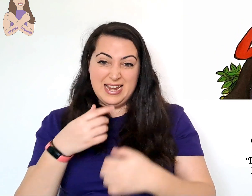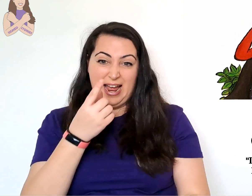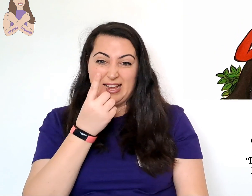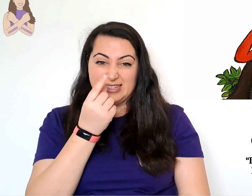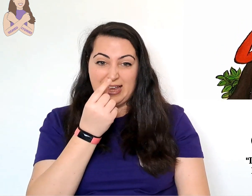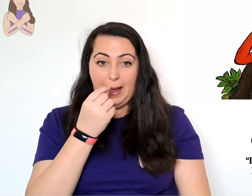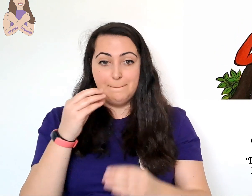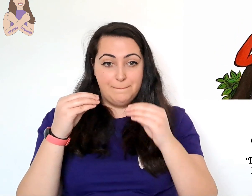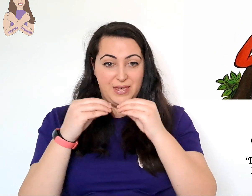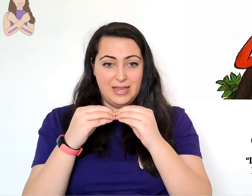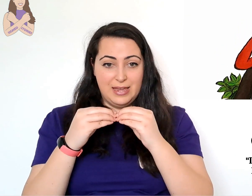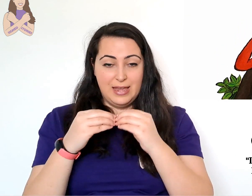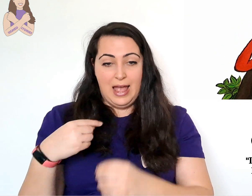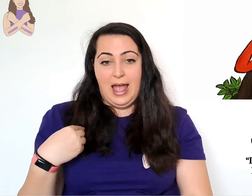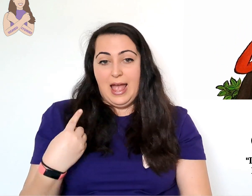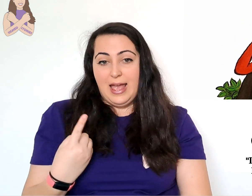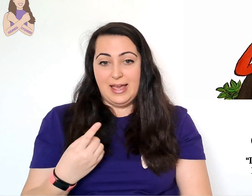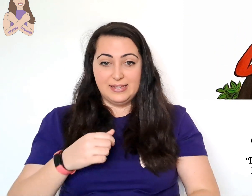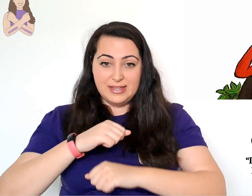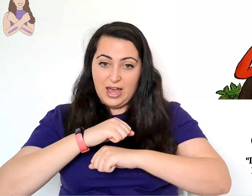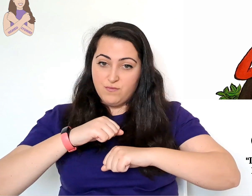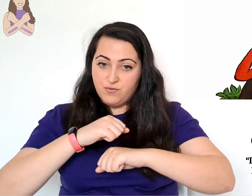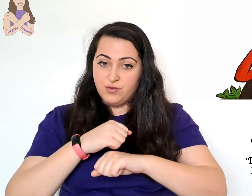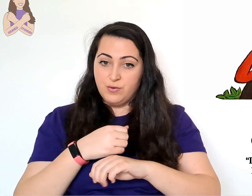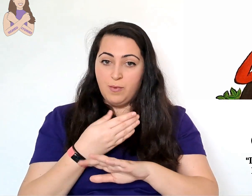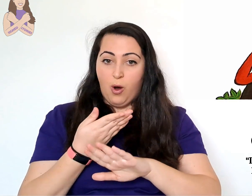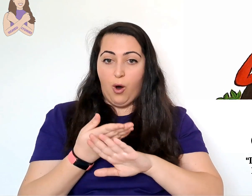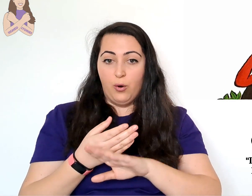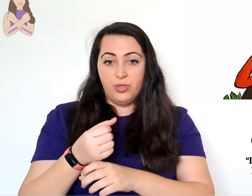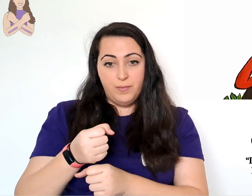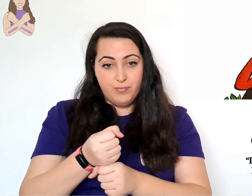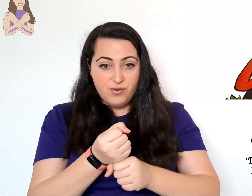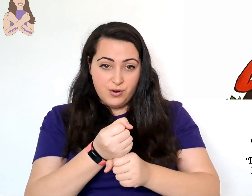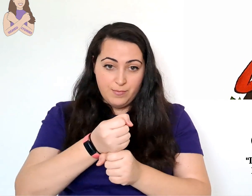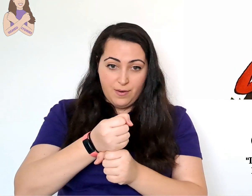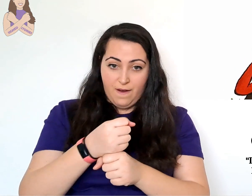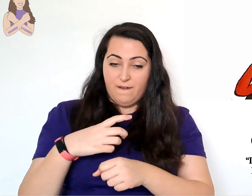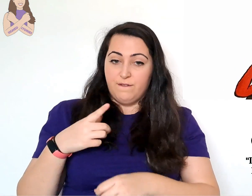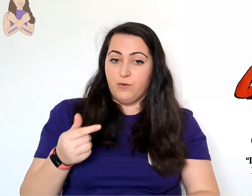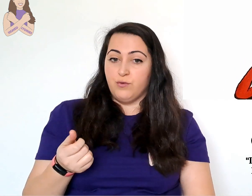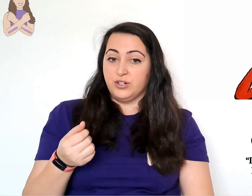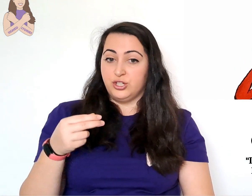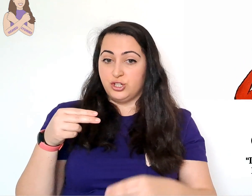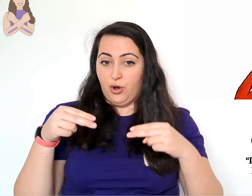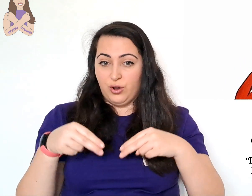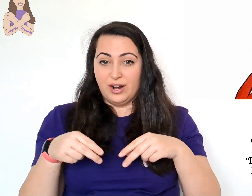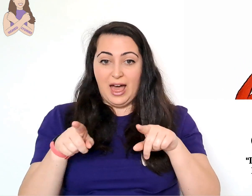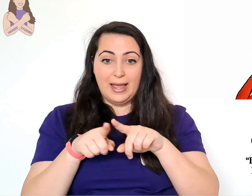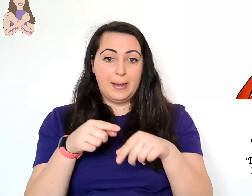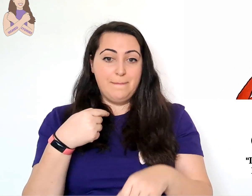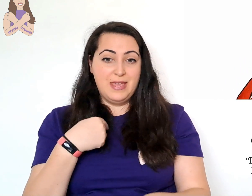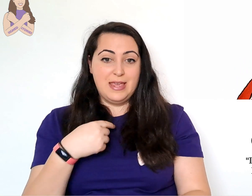as can be. Is there room on the broom for a dog like me?